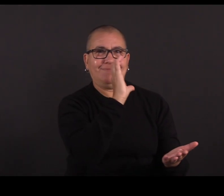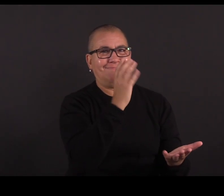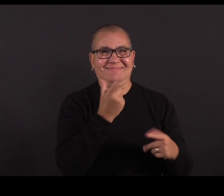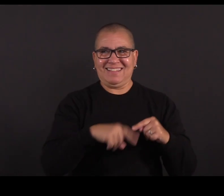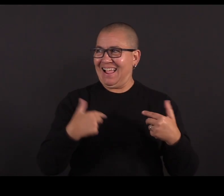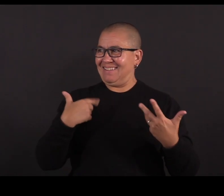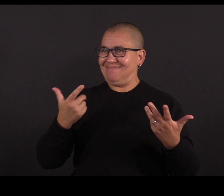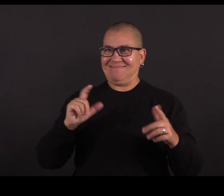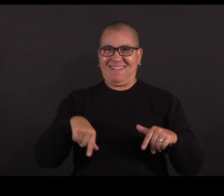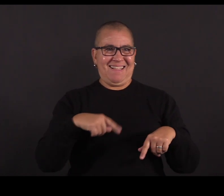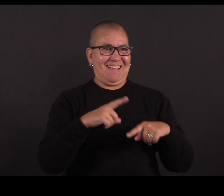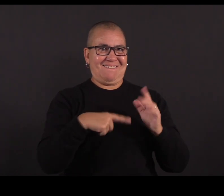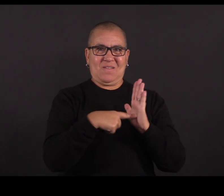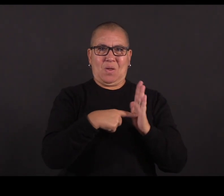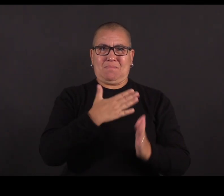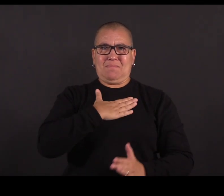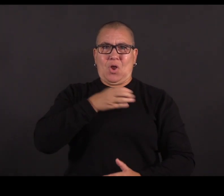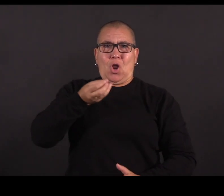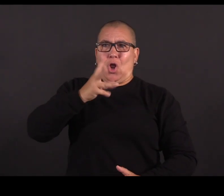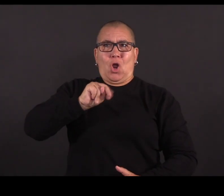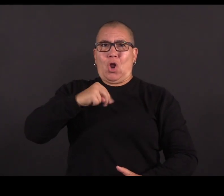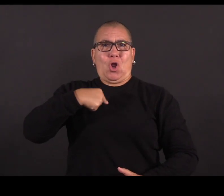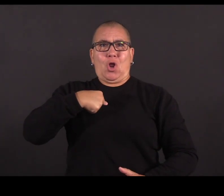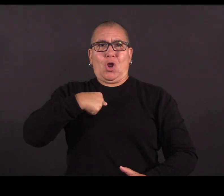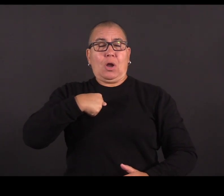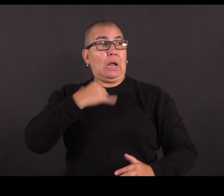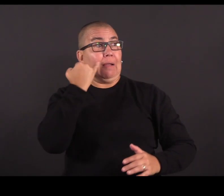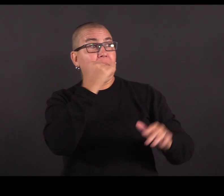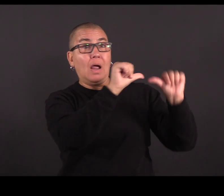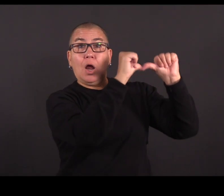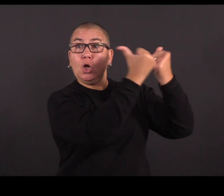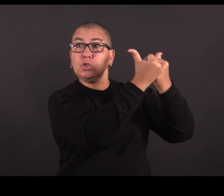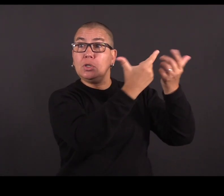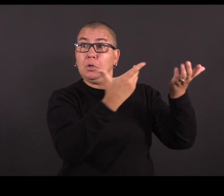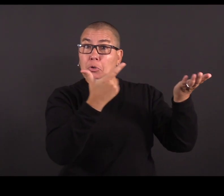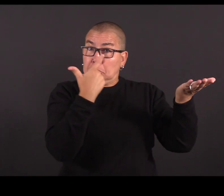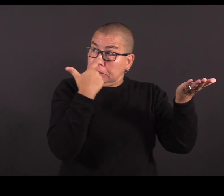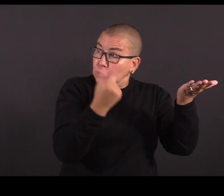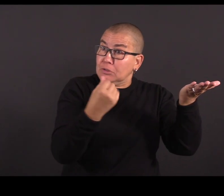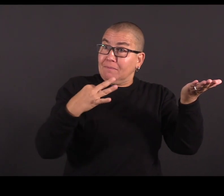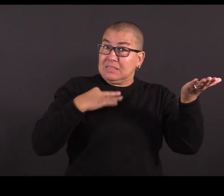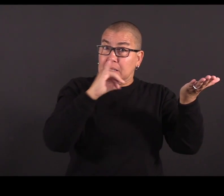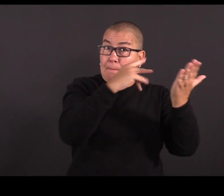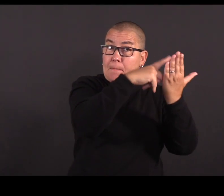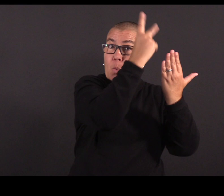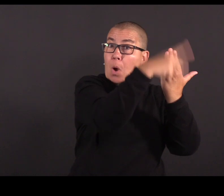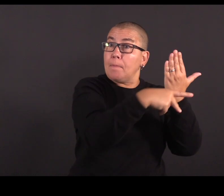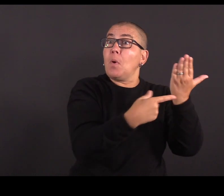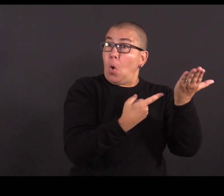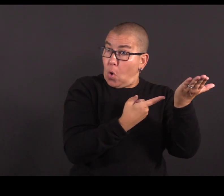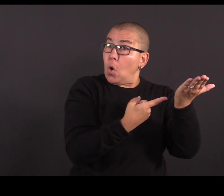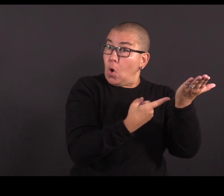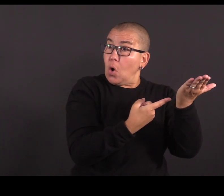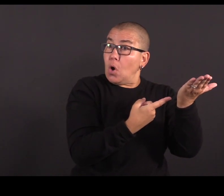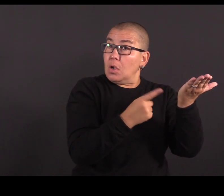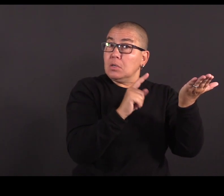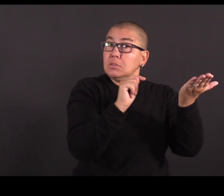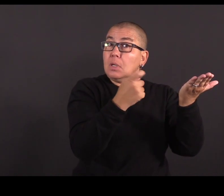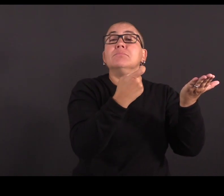is considering doing so, you can apply for LIHTC's tax credits to financially support your